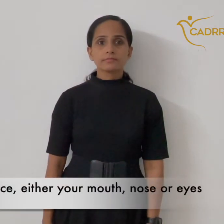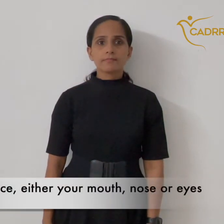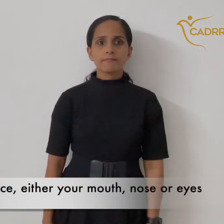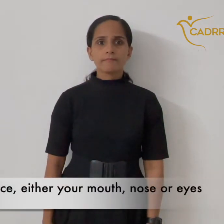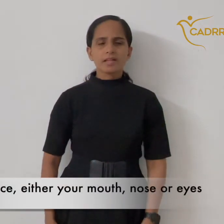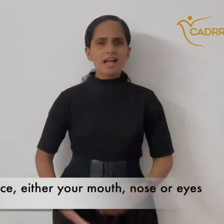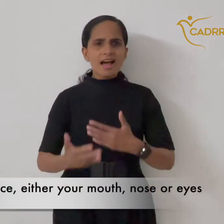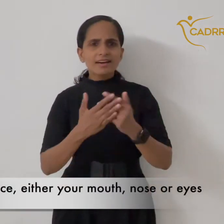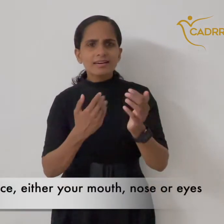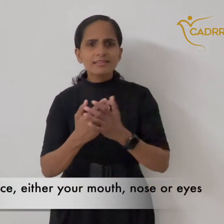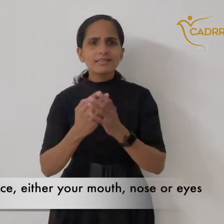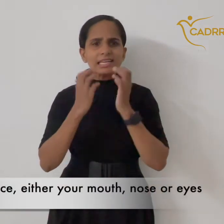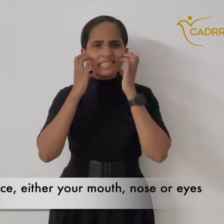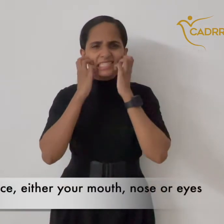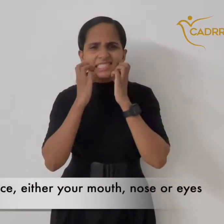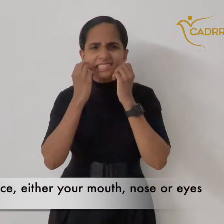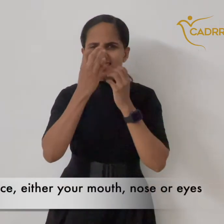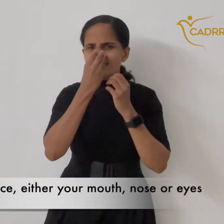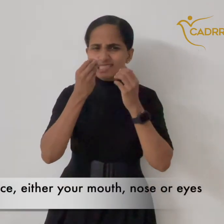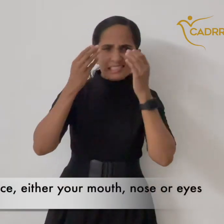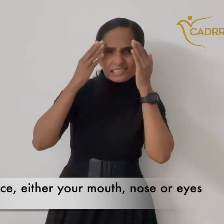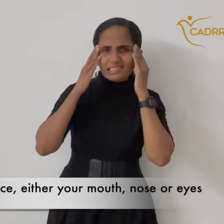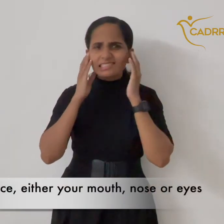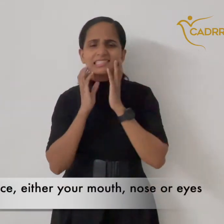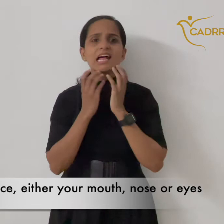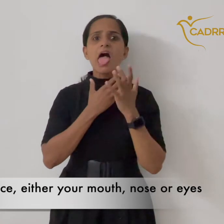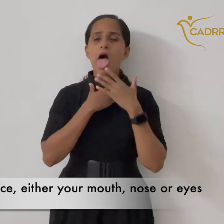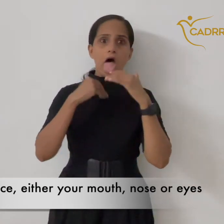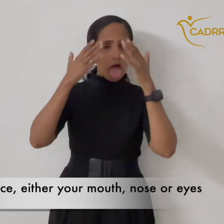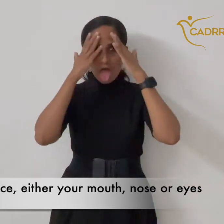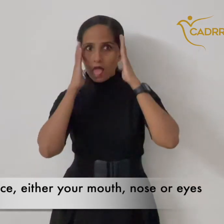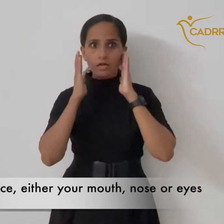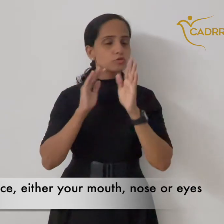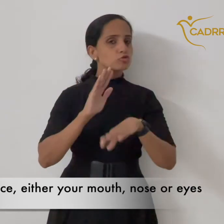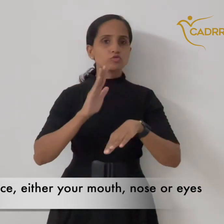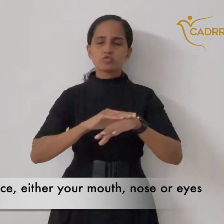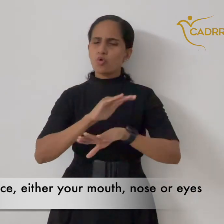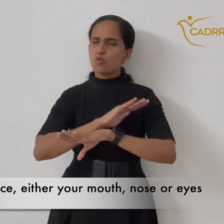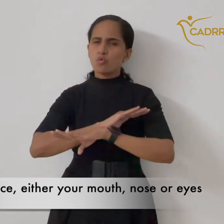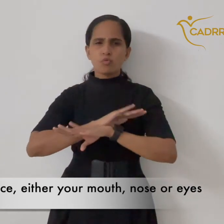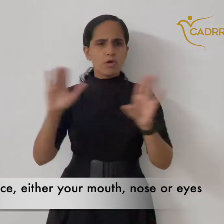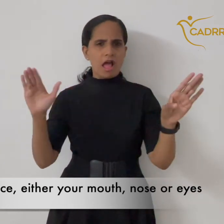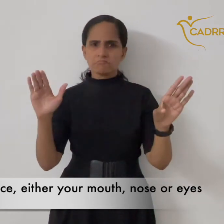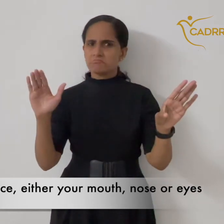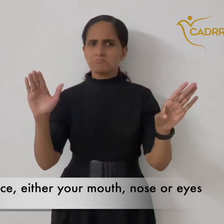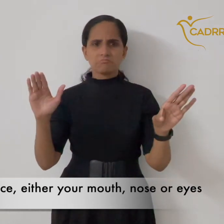Do not touch your face, either your mouth, nose or eyes.